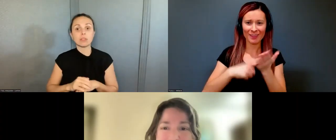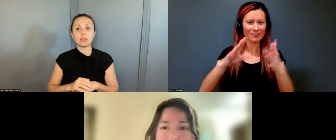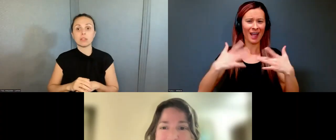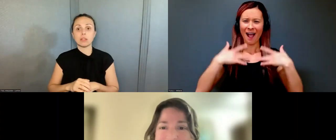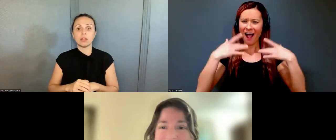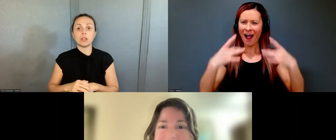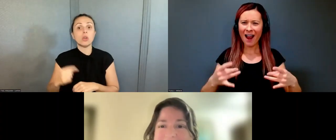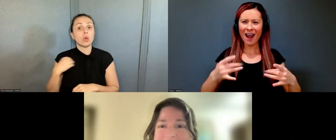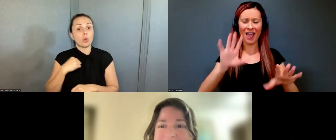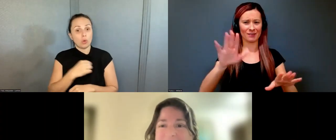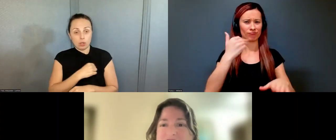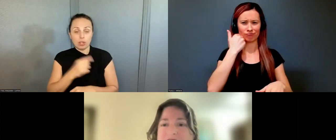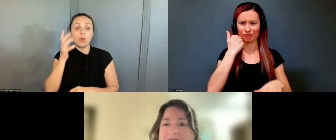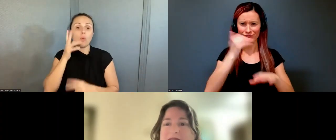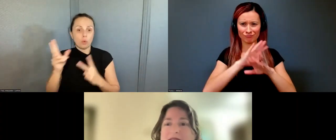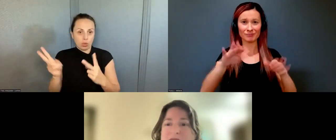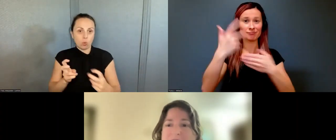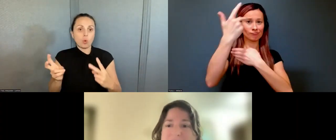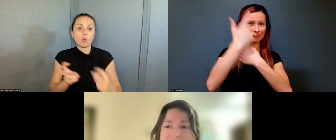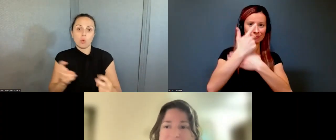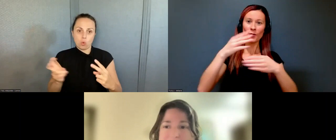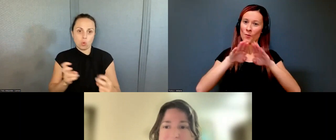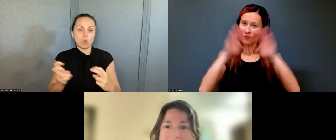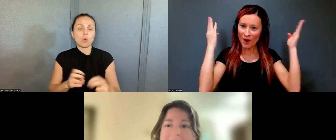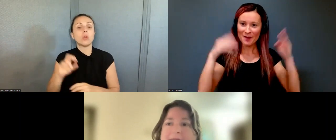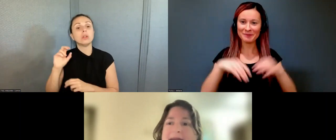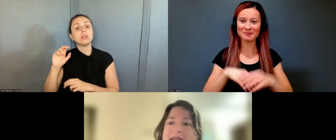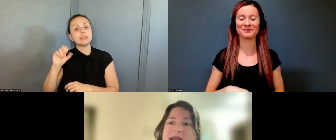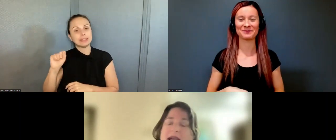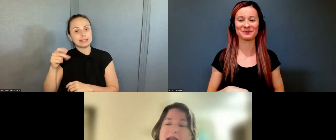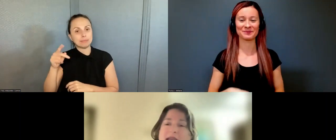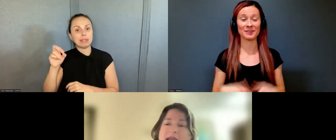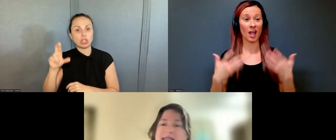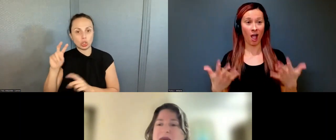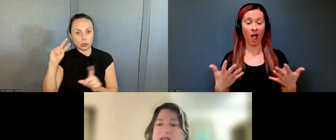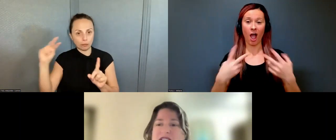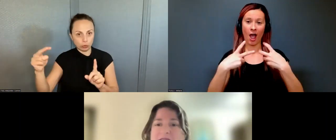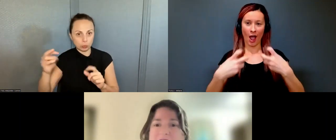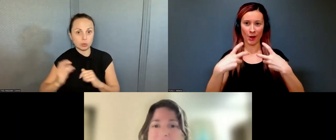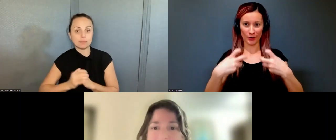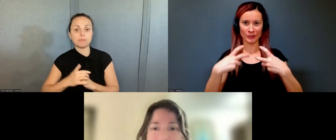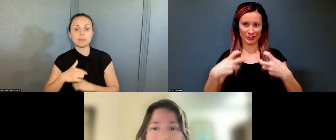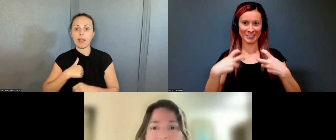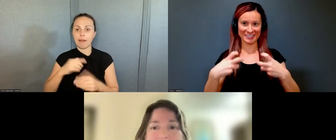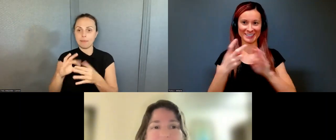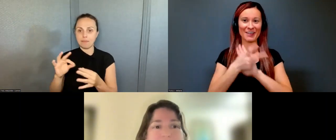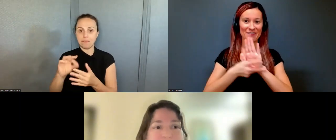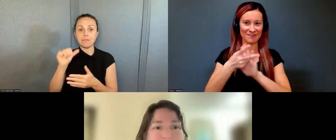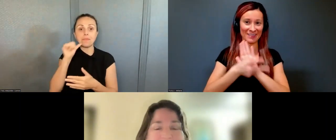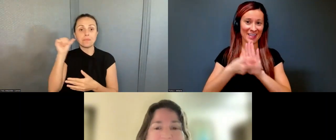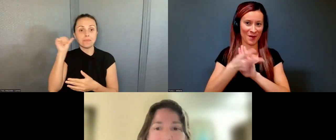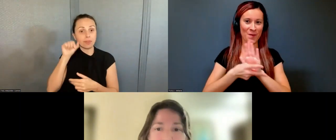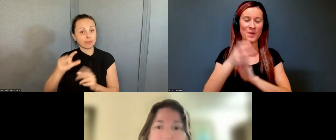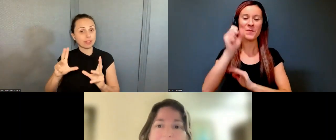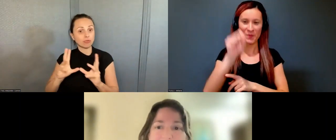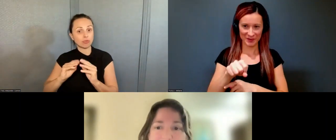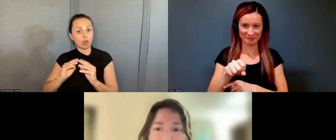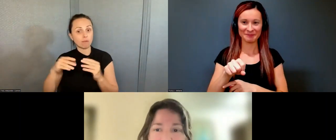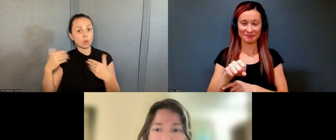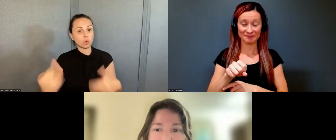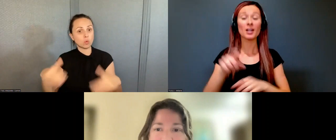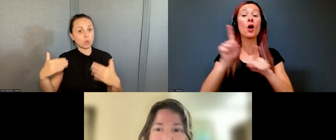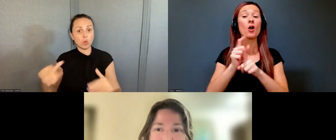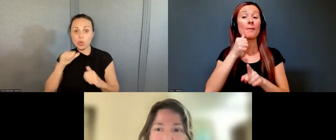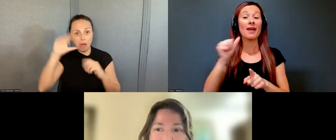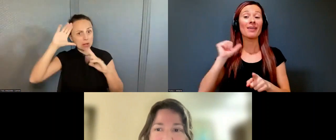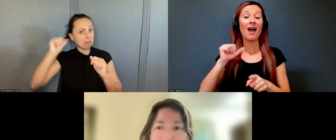be recording today's session in the speaker view, and as I mentioned yesterday, this conference became quite a bit